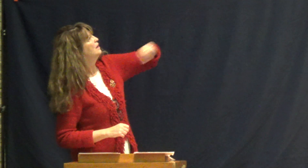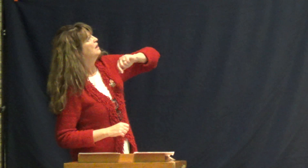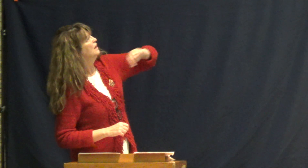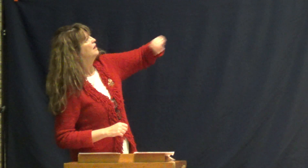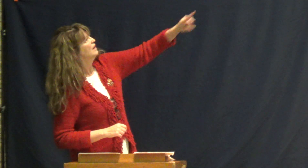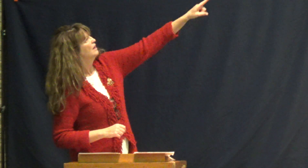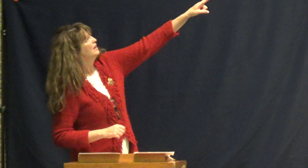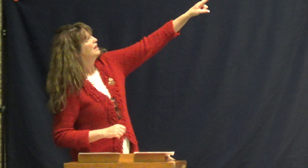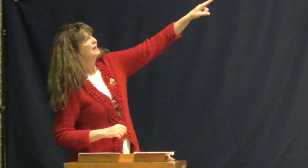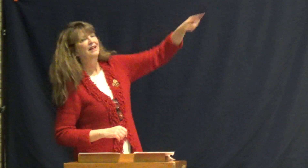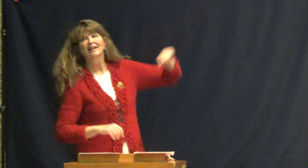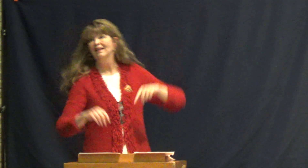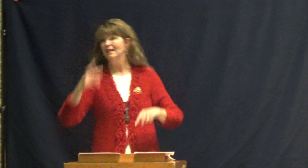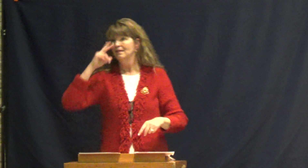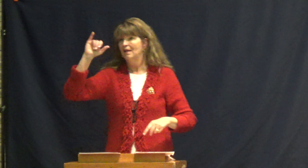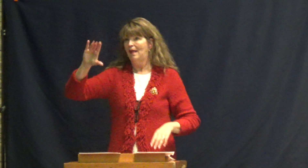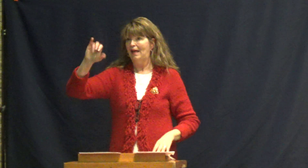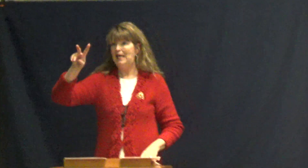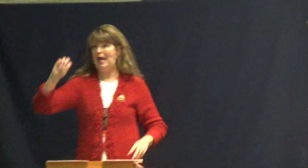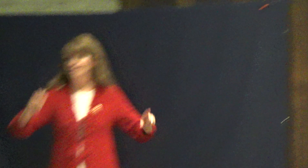I'm going to show a picture here.